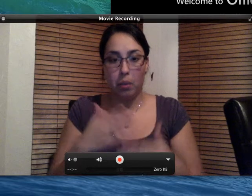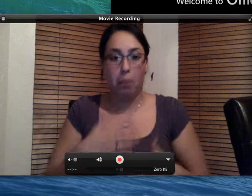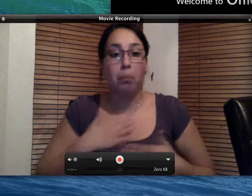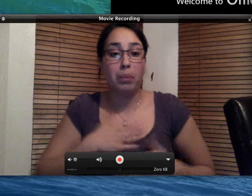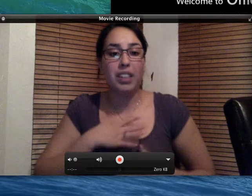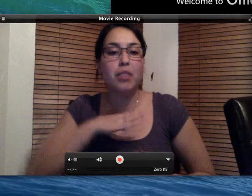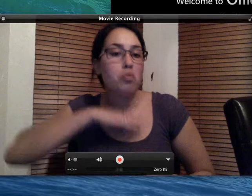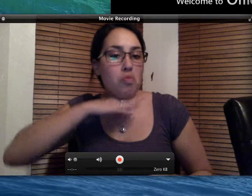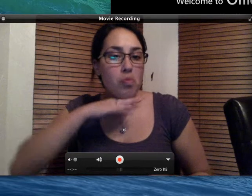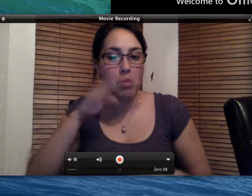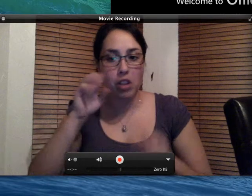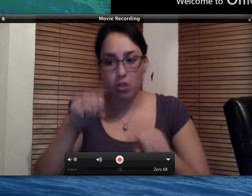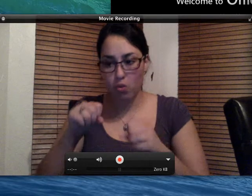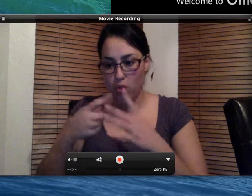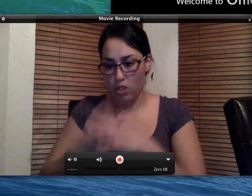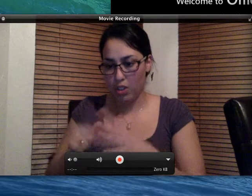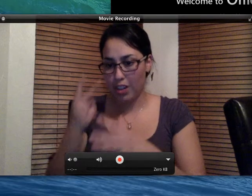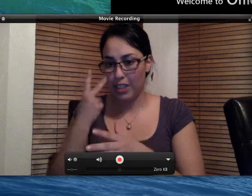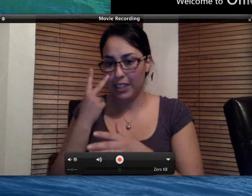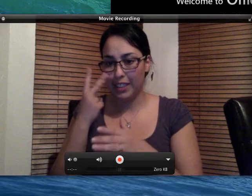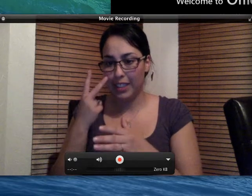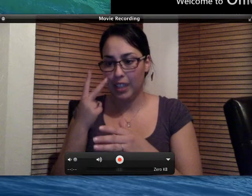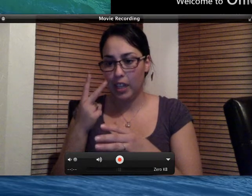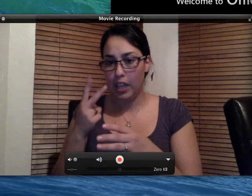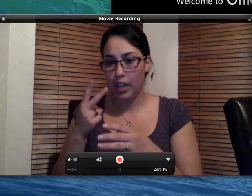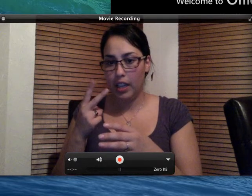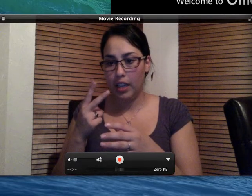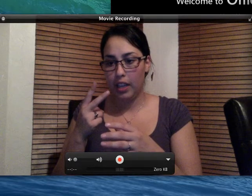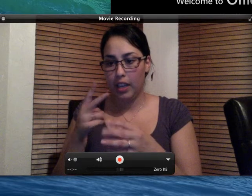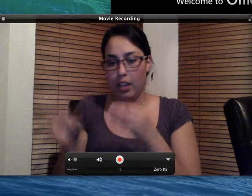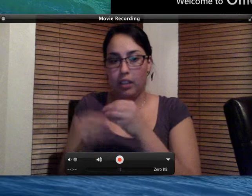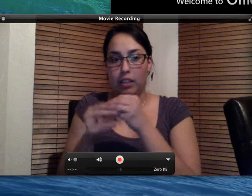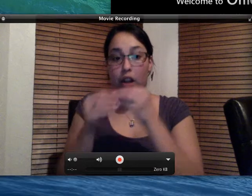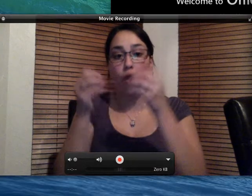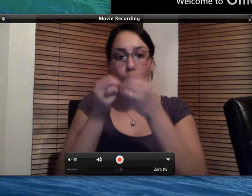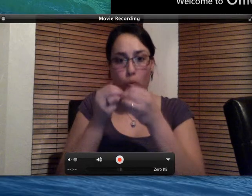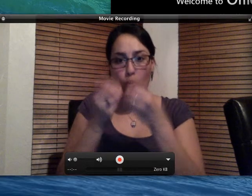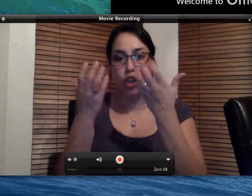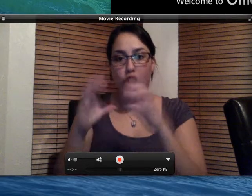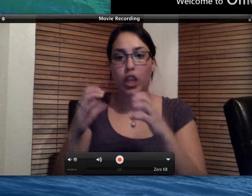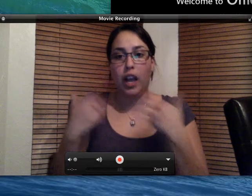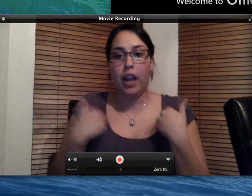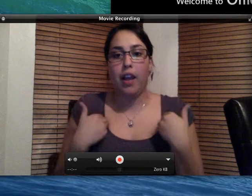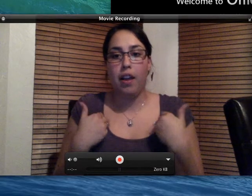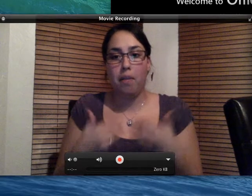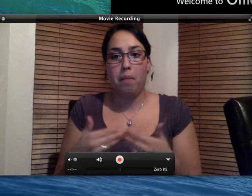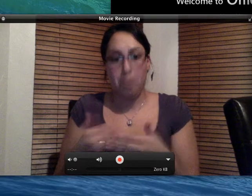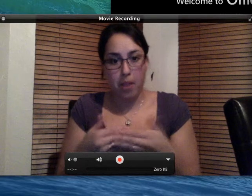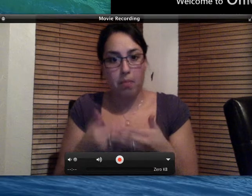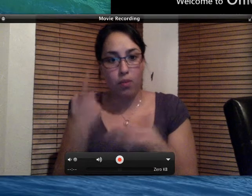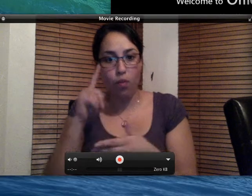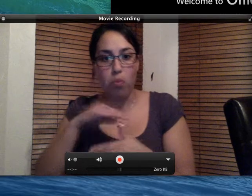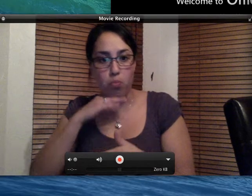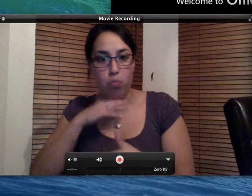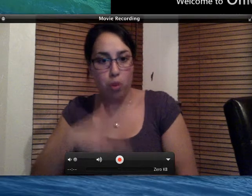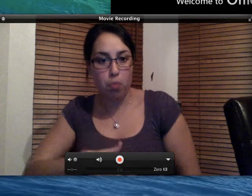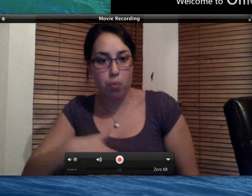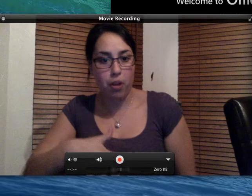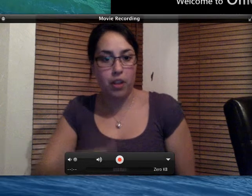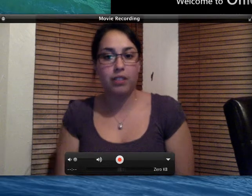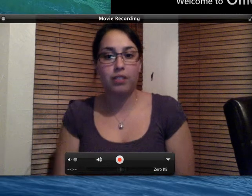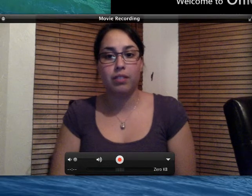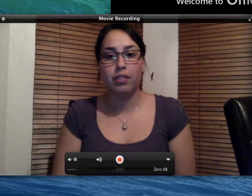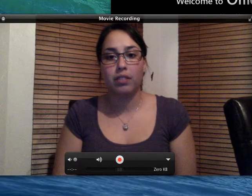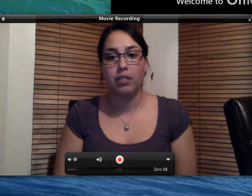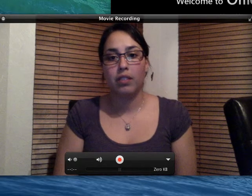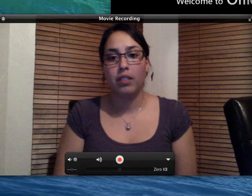the number of piglets produced. So they came up with this plan, this 5-point stimulation plan for the sows, and they had